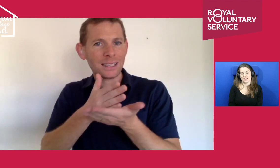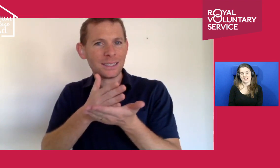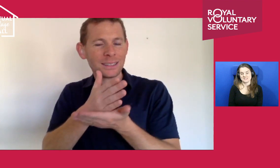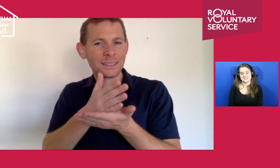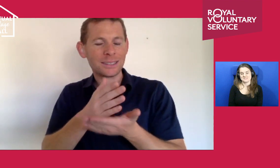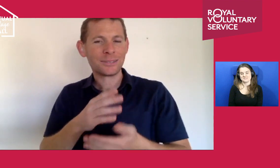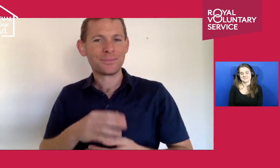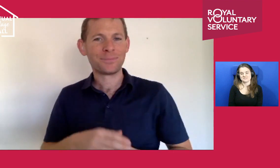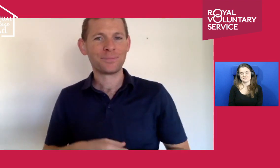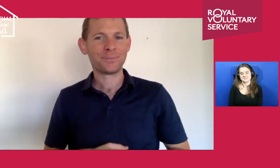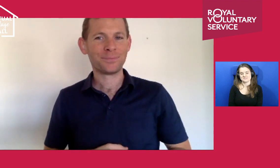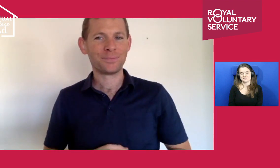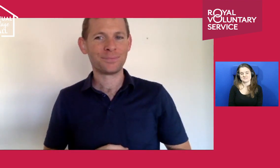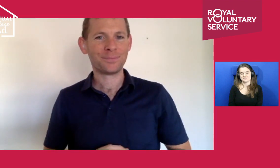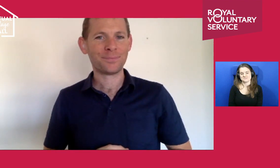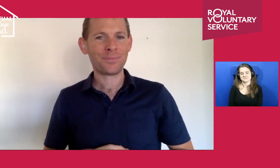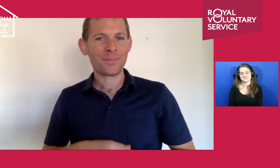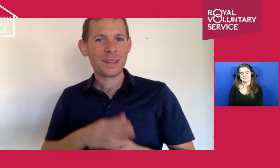Bread.